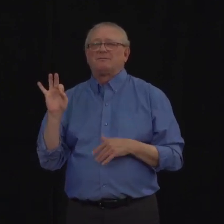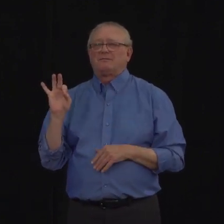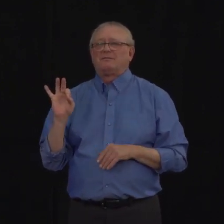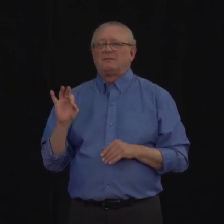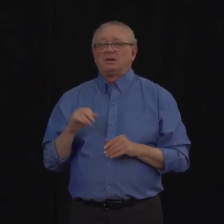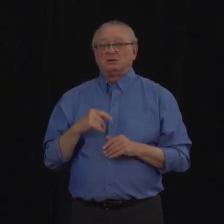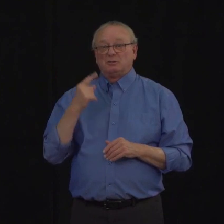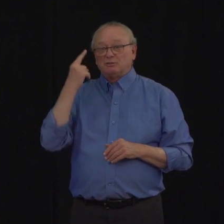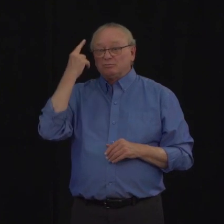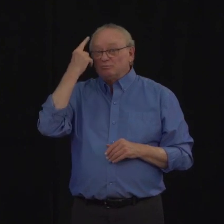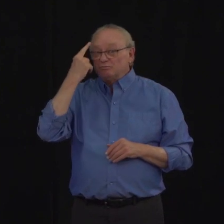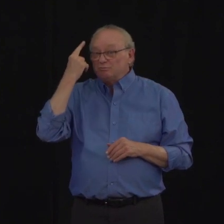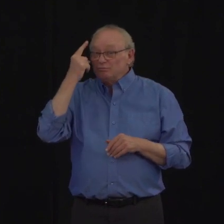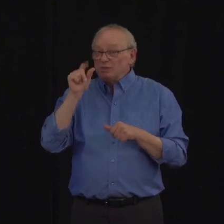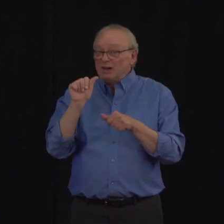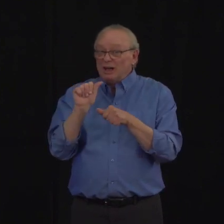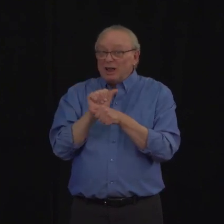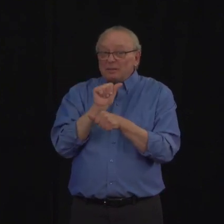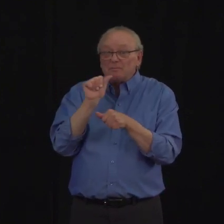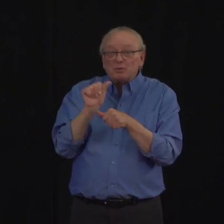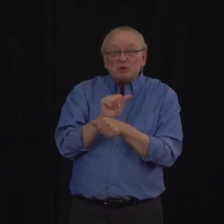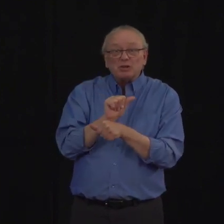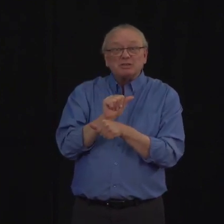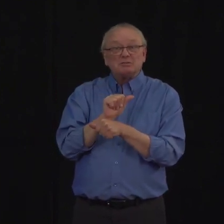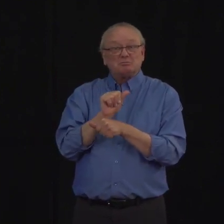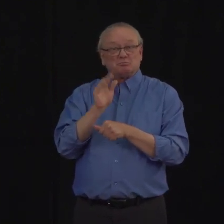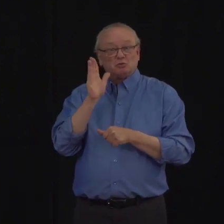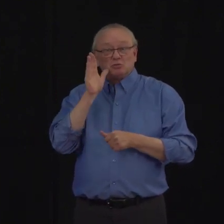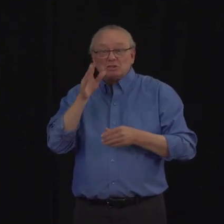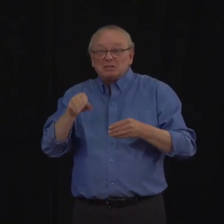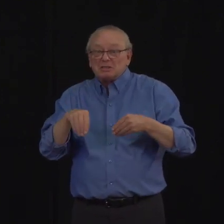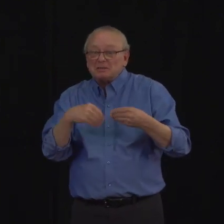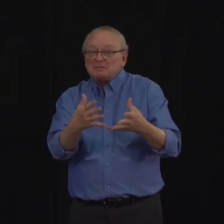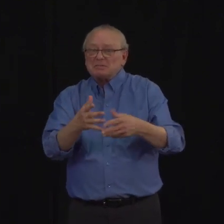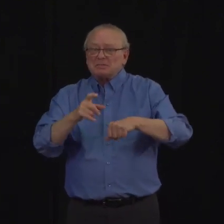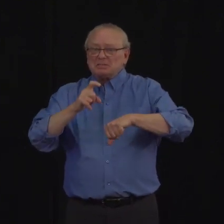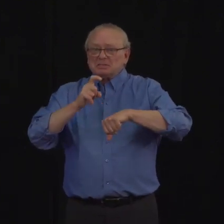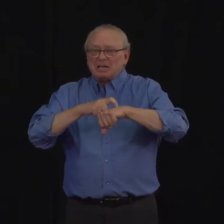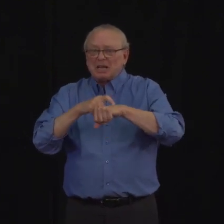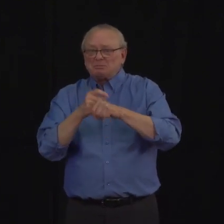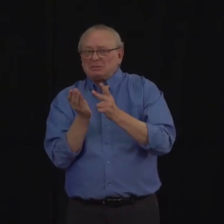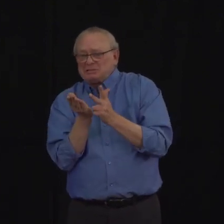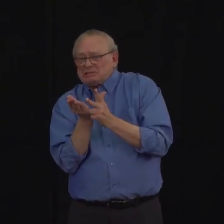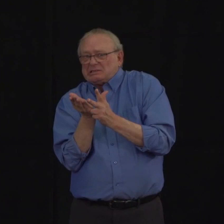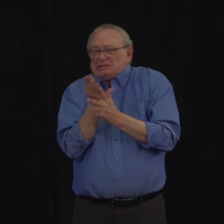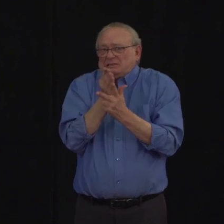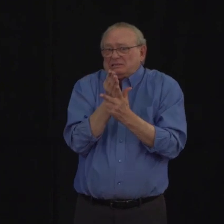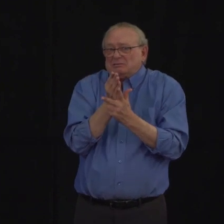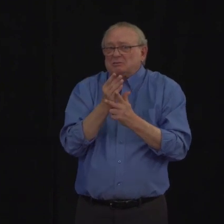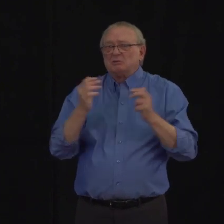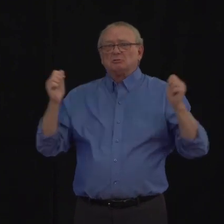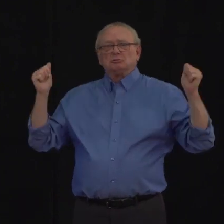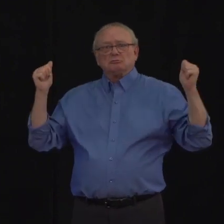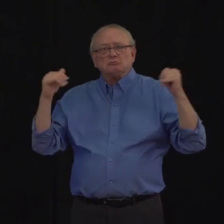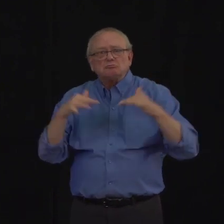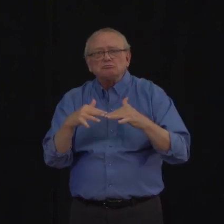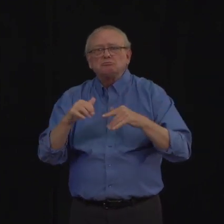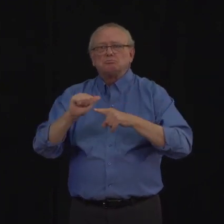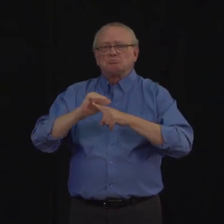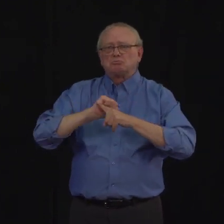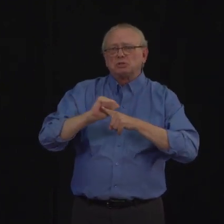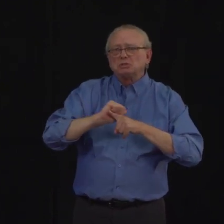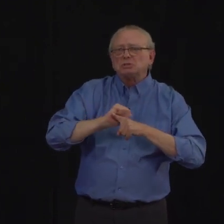ice, practice, train together ahead of Phase 3 beginning for people who actually live in Alberta?